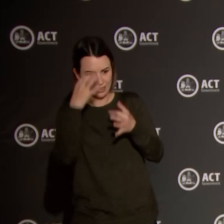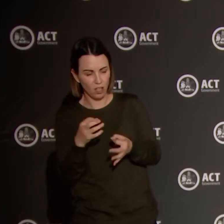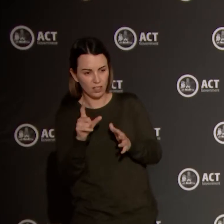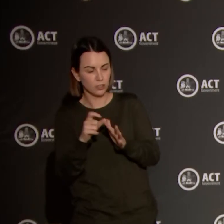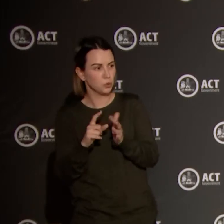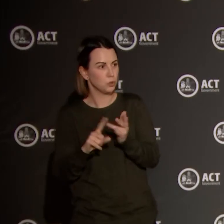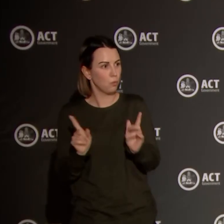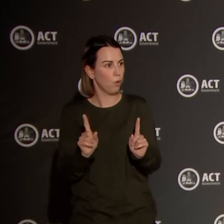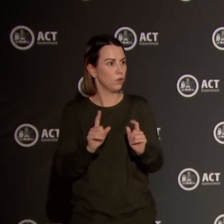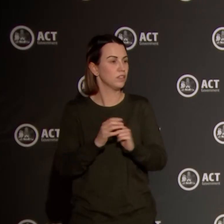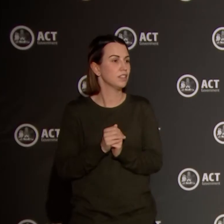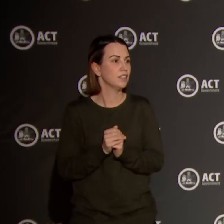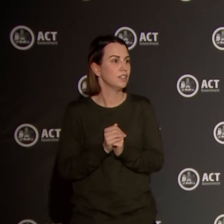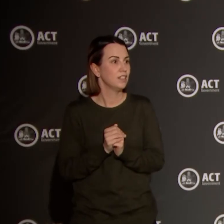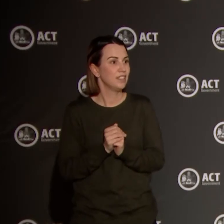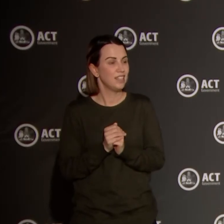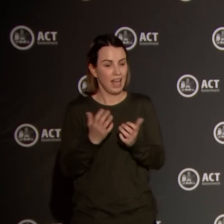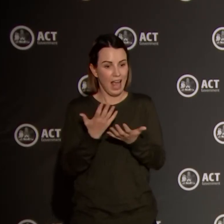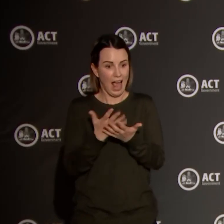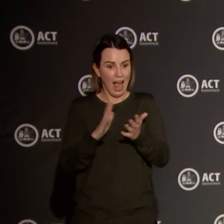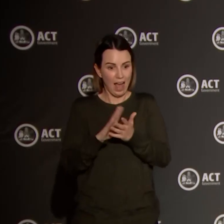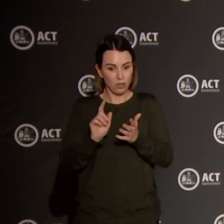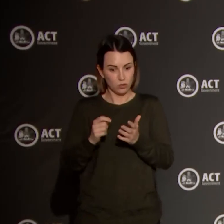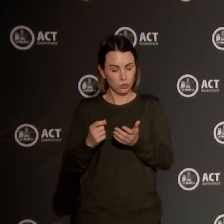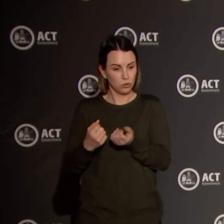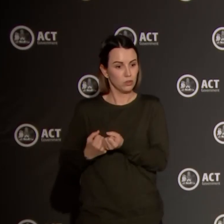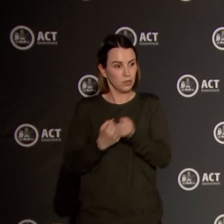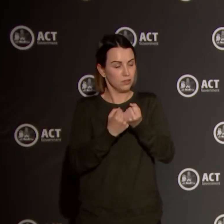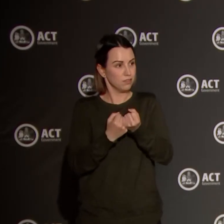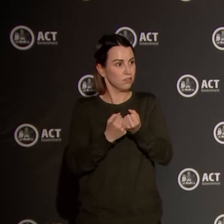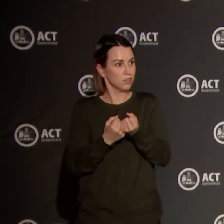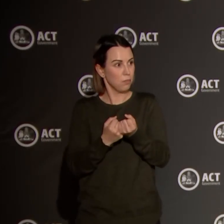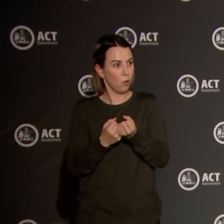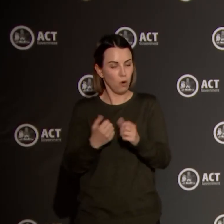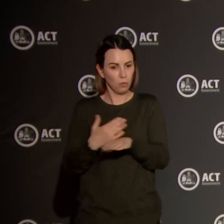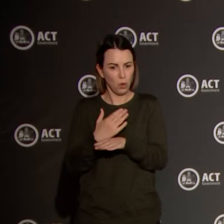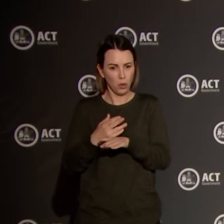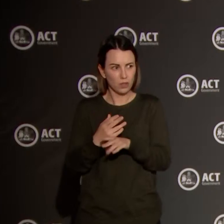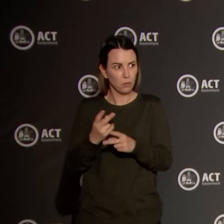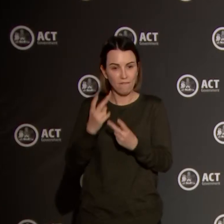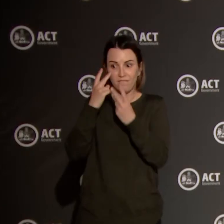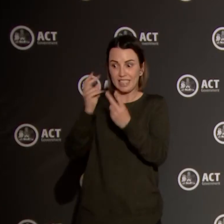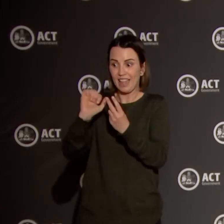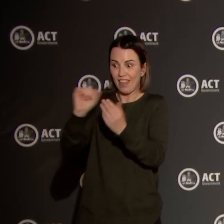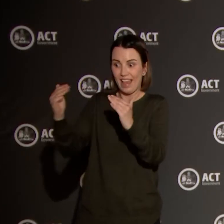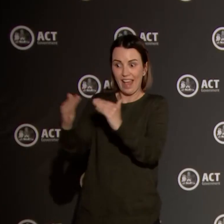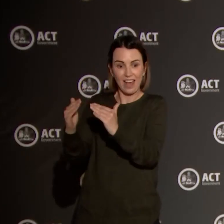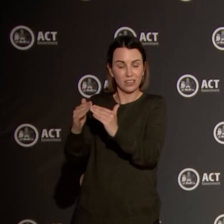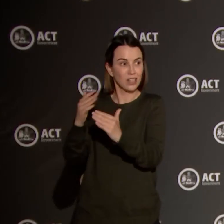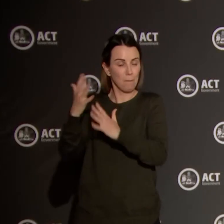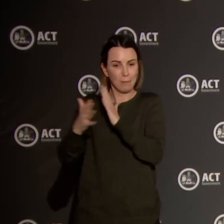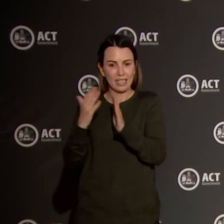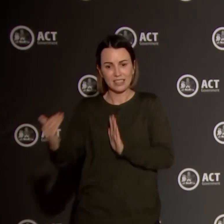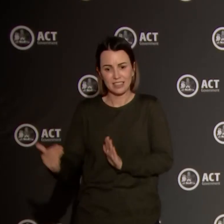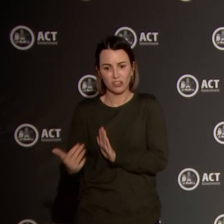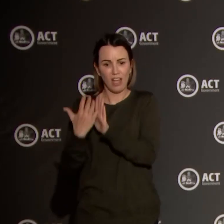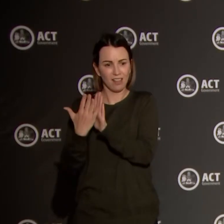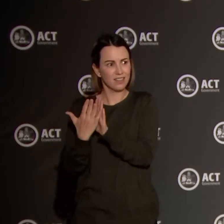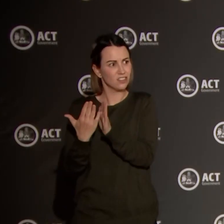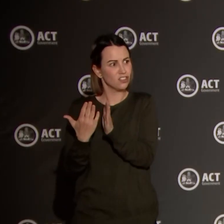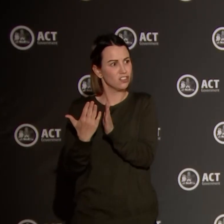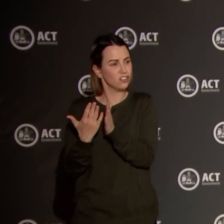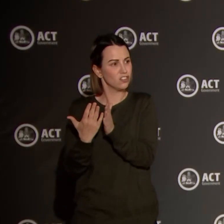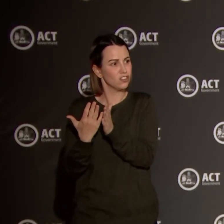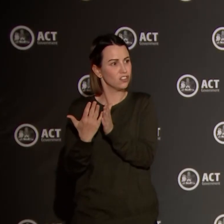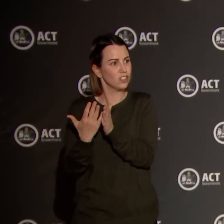I've mentioned, is often provided in a person's private residential home, which presents some real challenges regarding